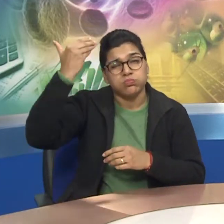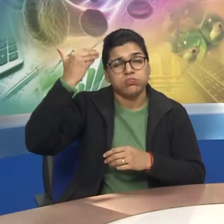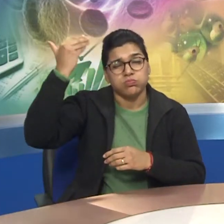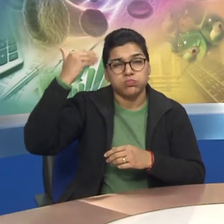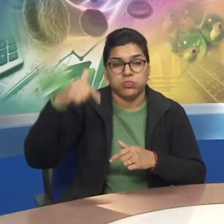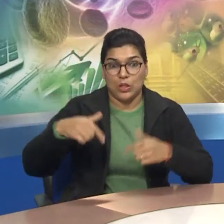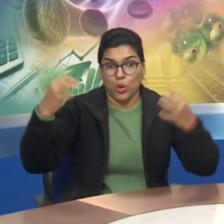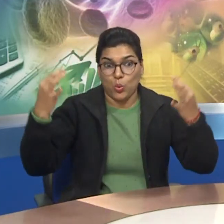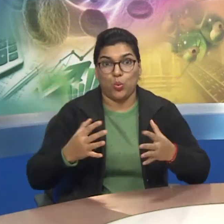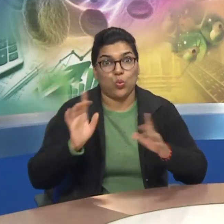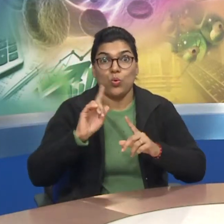Ancient.